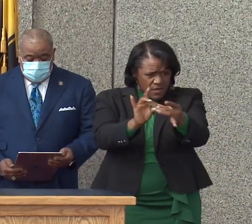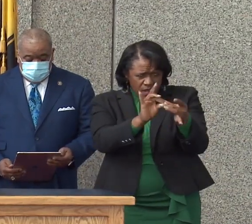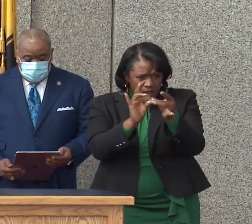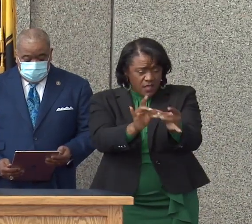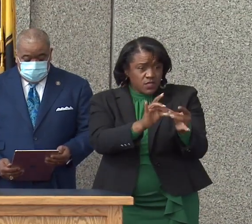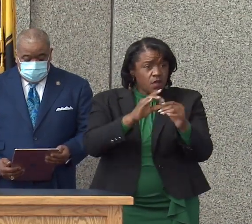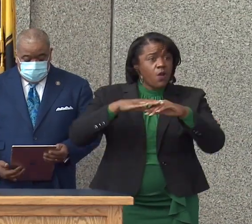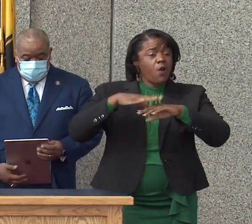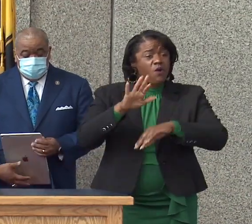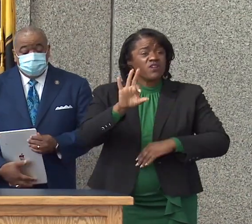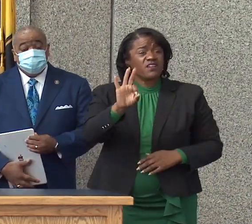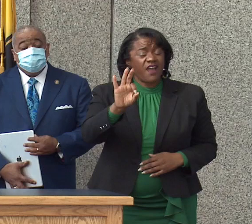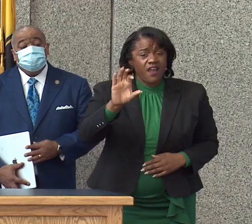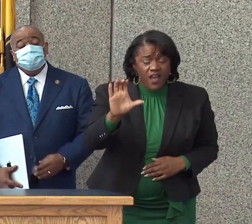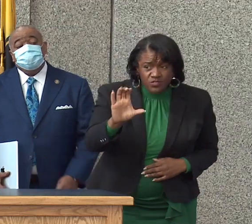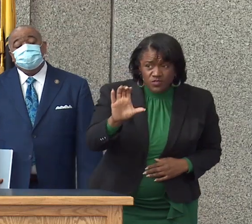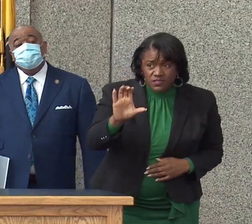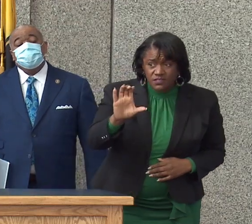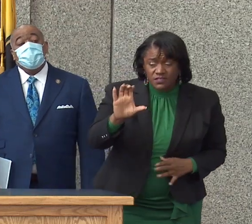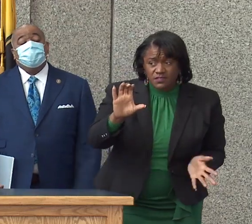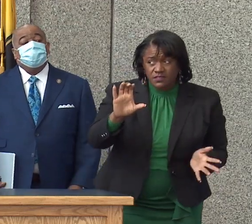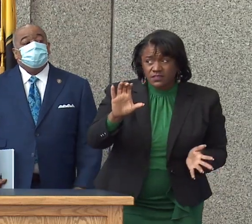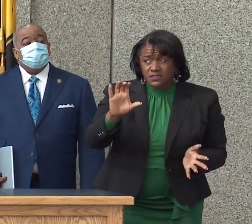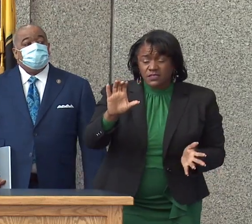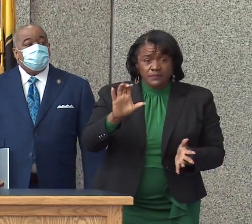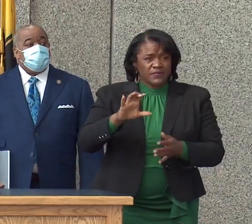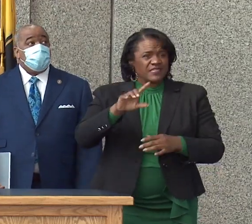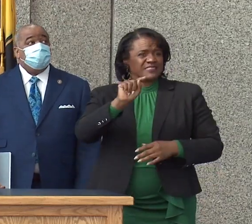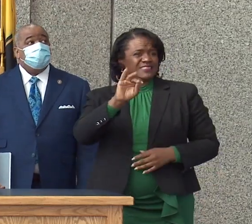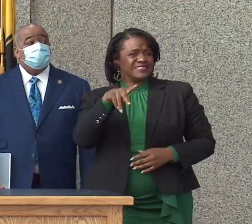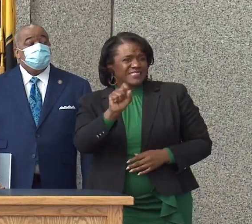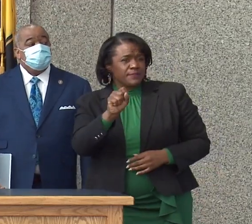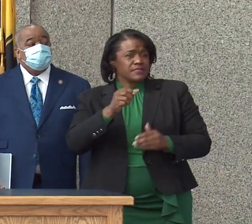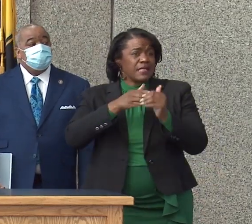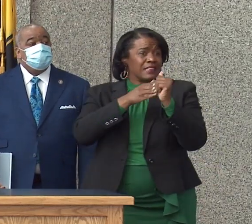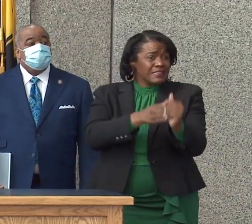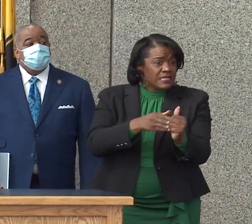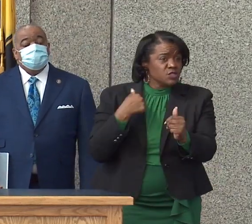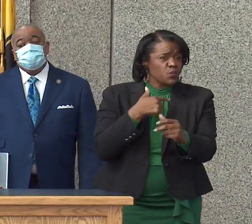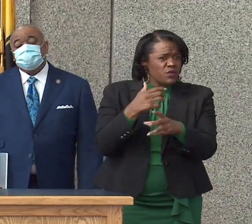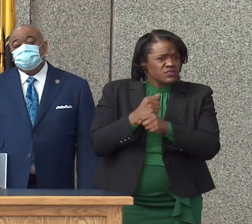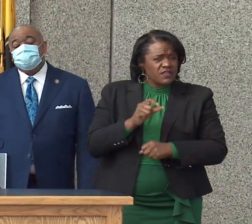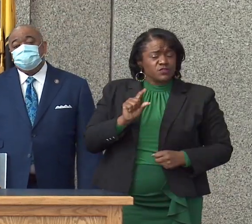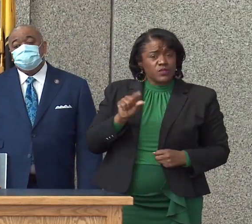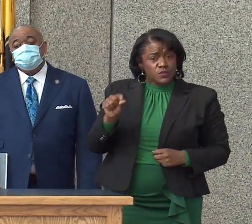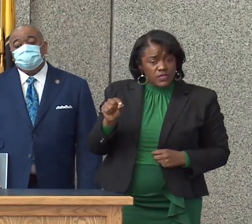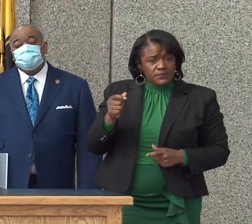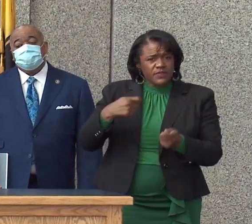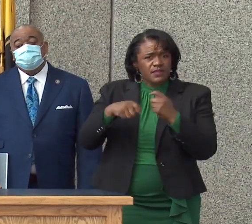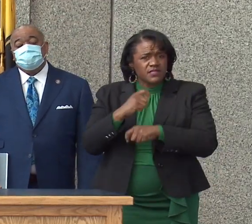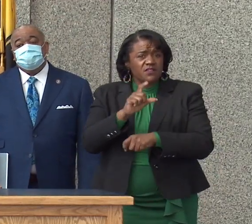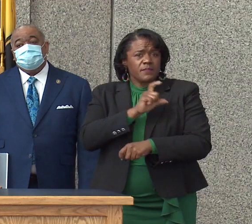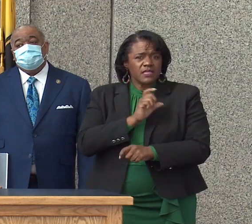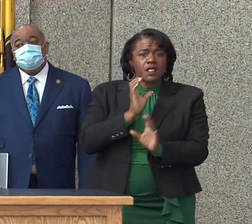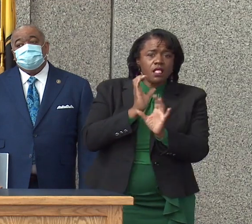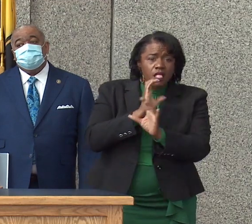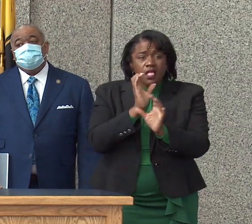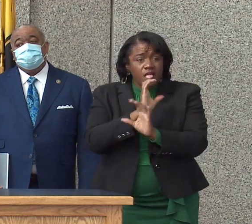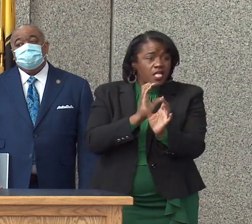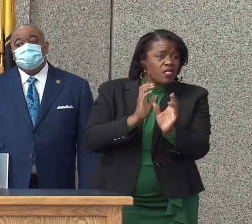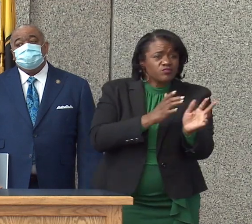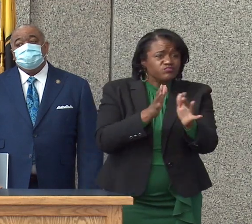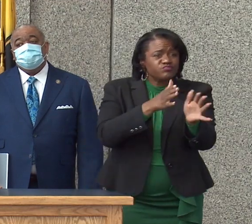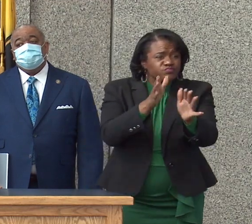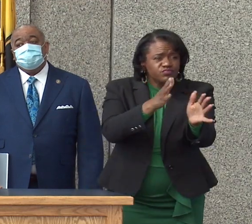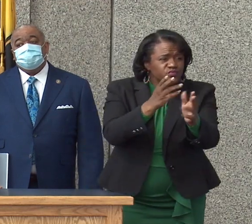over 900 NIBIN hits and leads that we received in 2020. Rather than officers chasing the trail